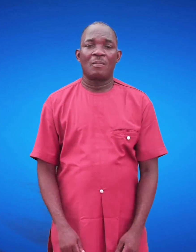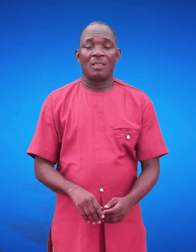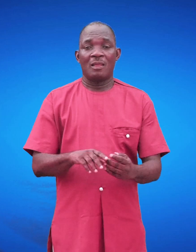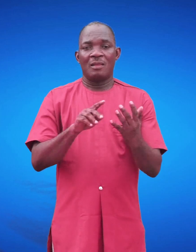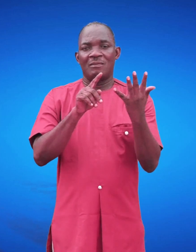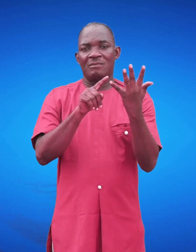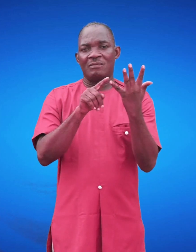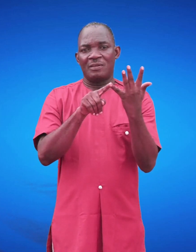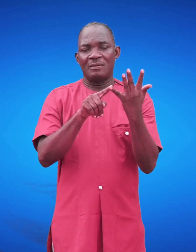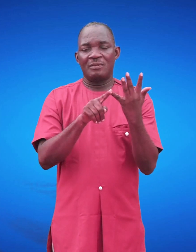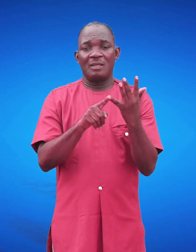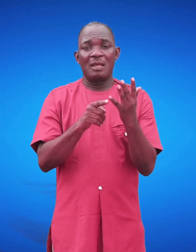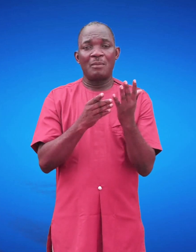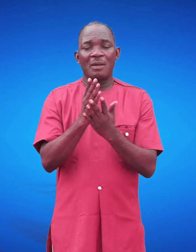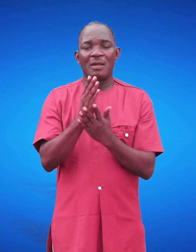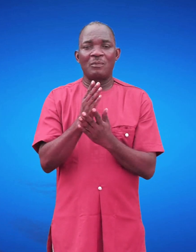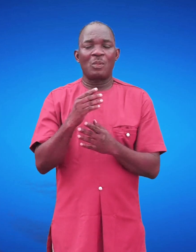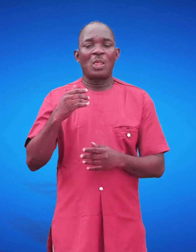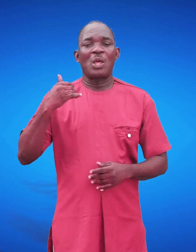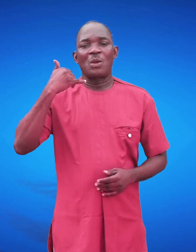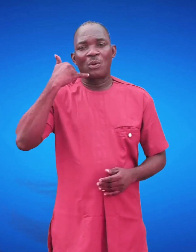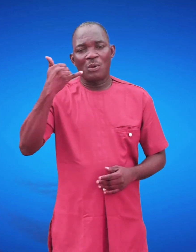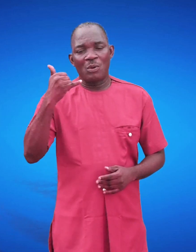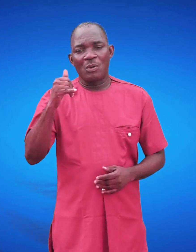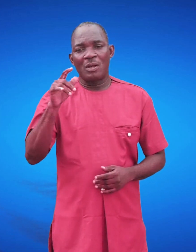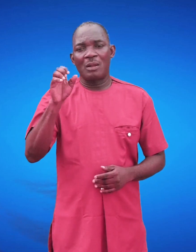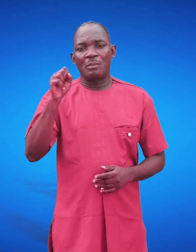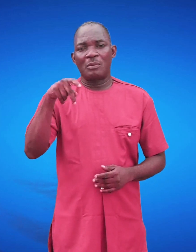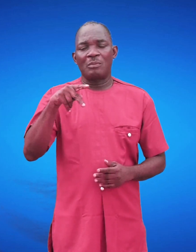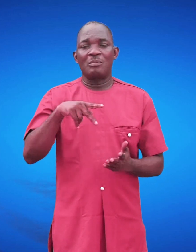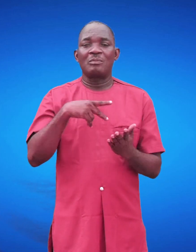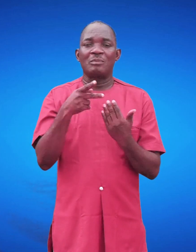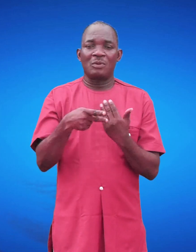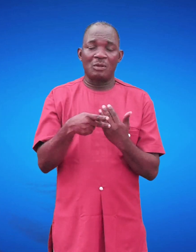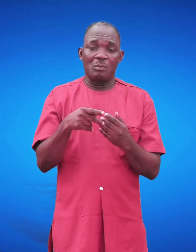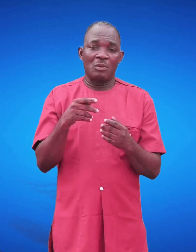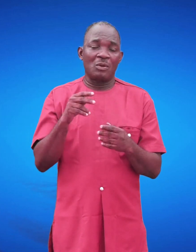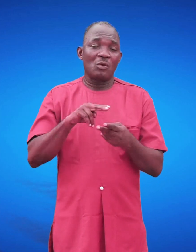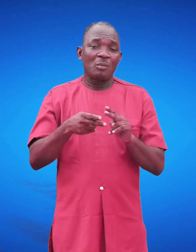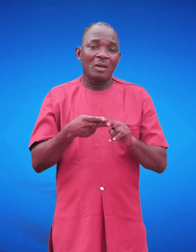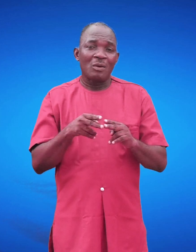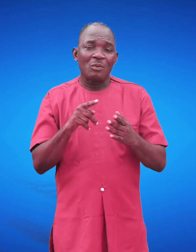5. By calling the LEAP Program on